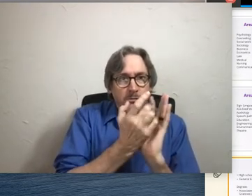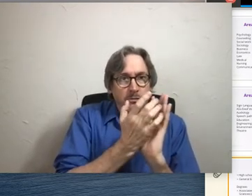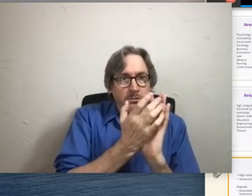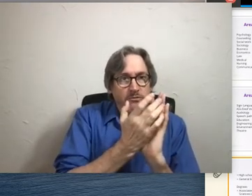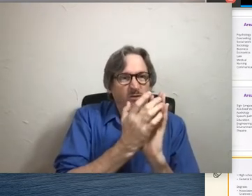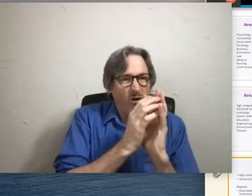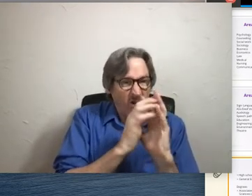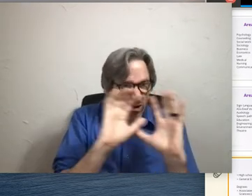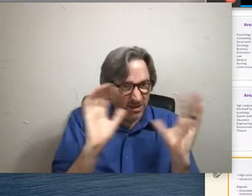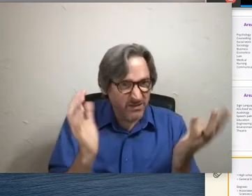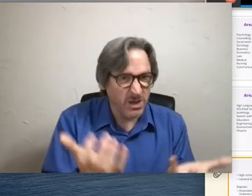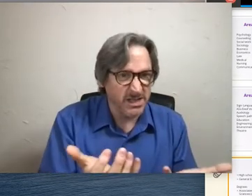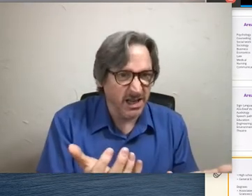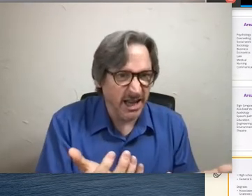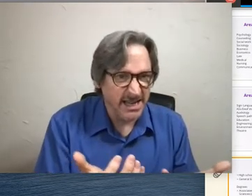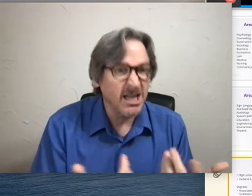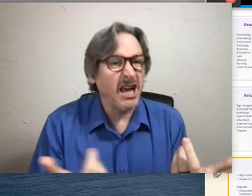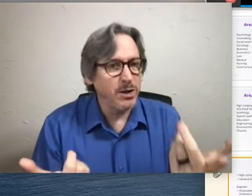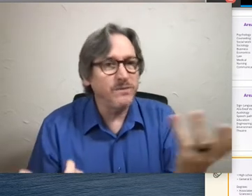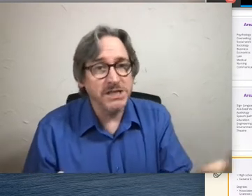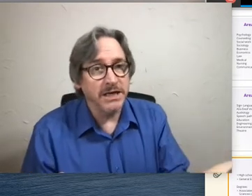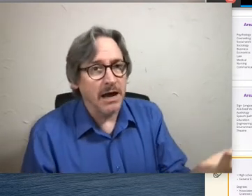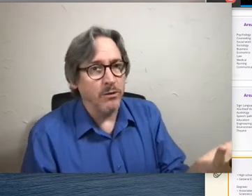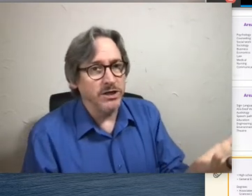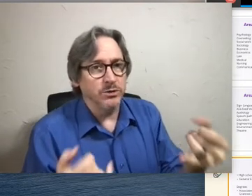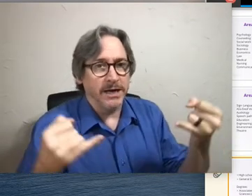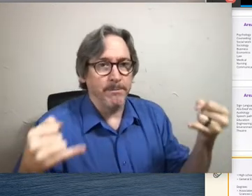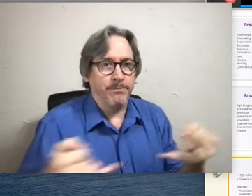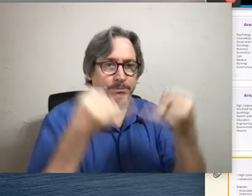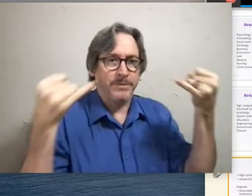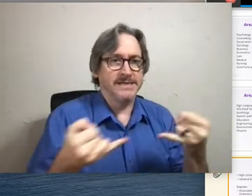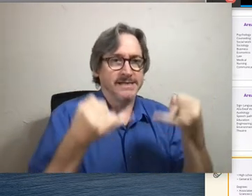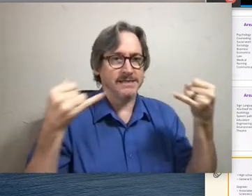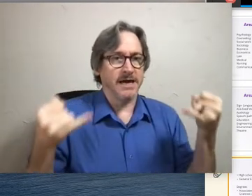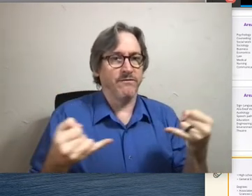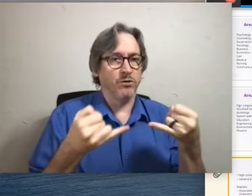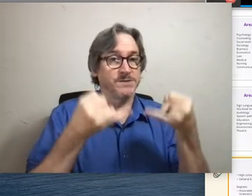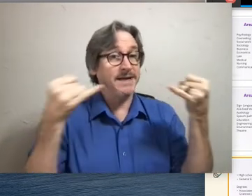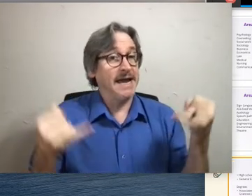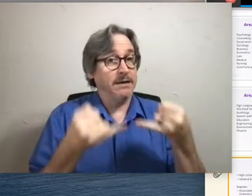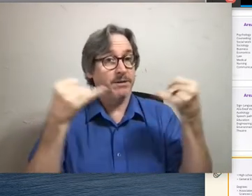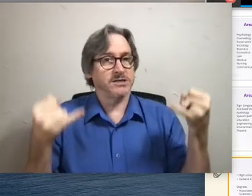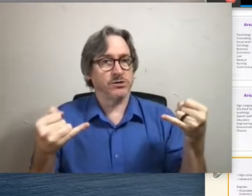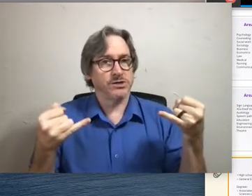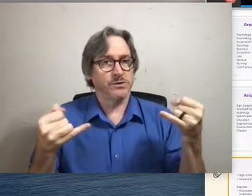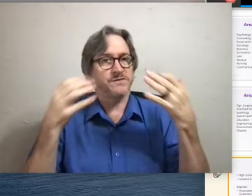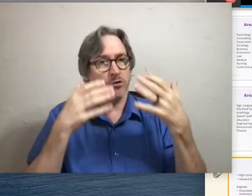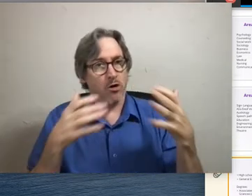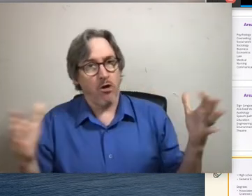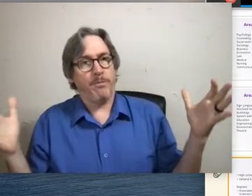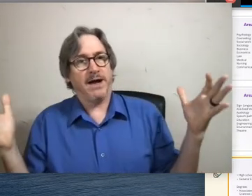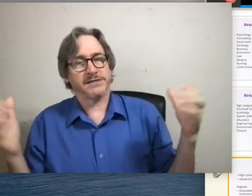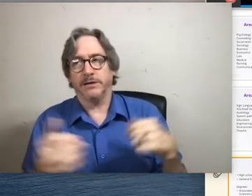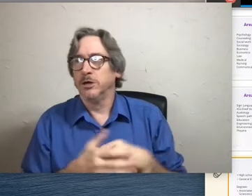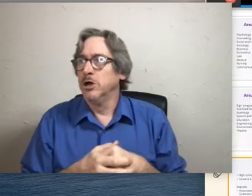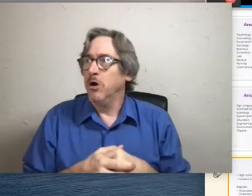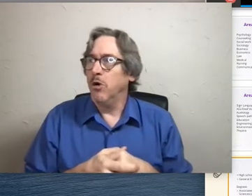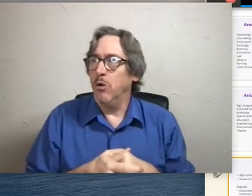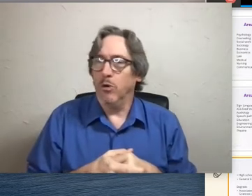abbreviation for all of the ones in the class. You've seen how we do, like, this is the sign for spaghetti, but it's also used for all